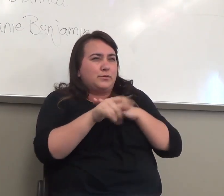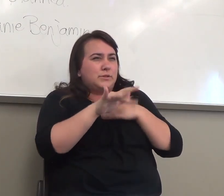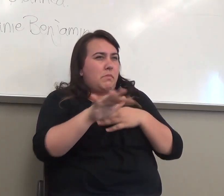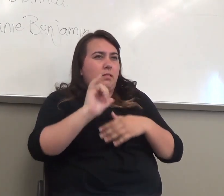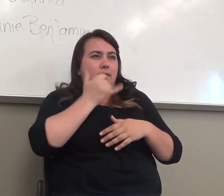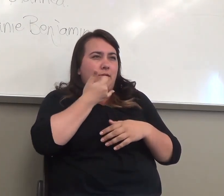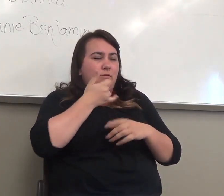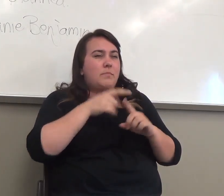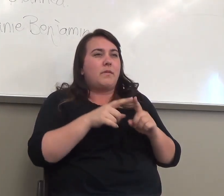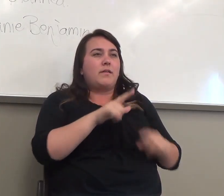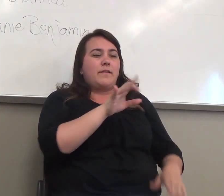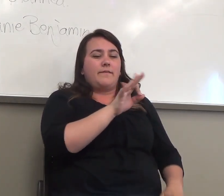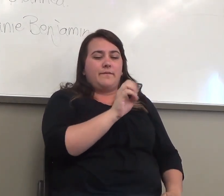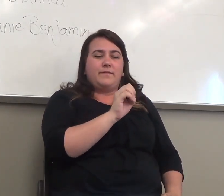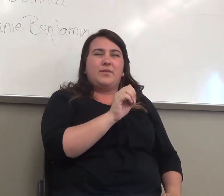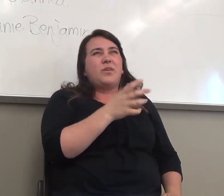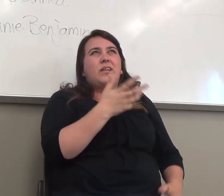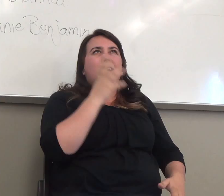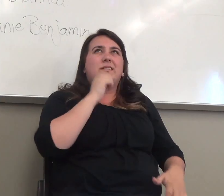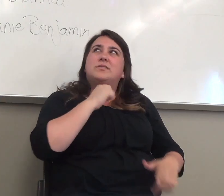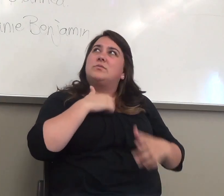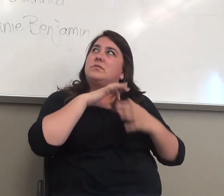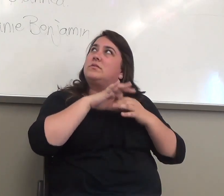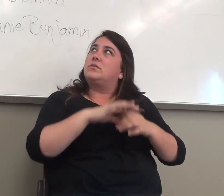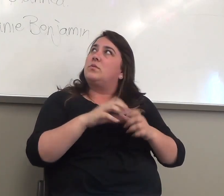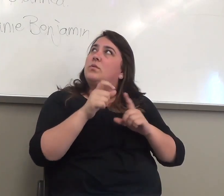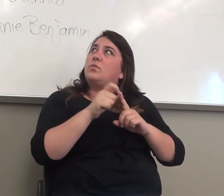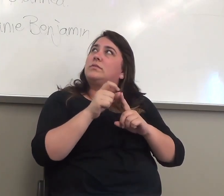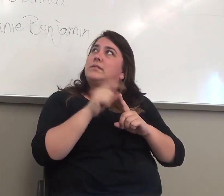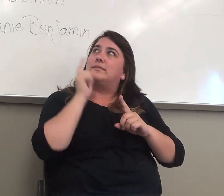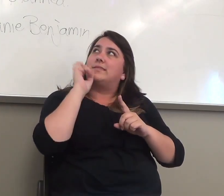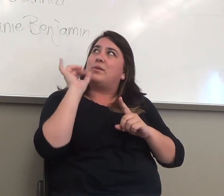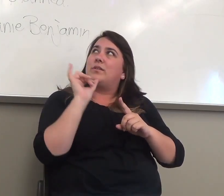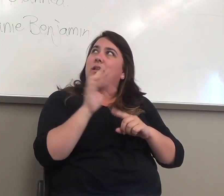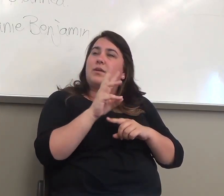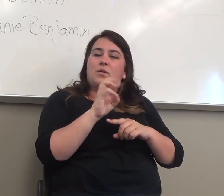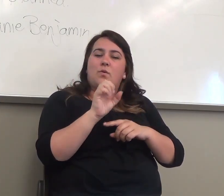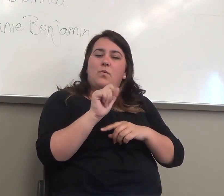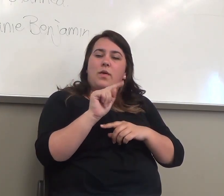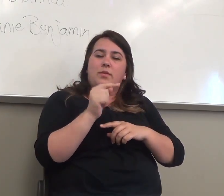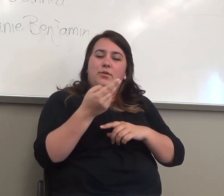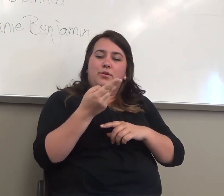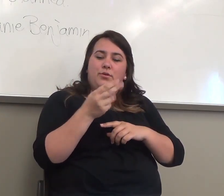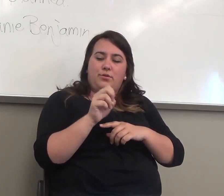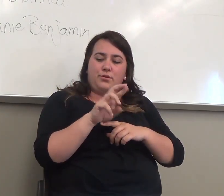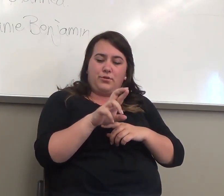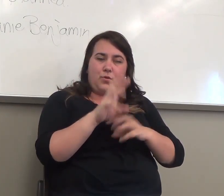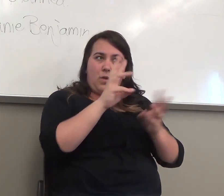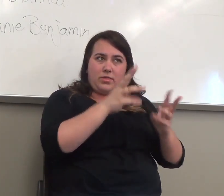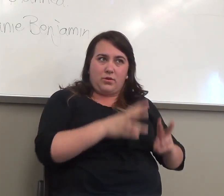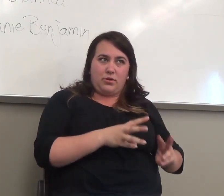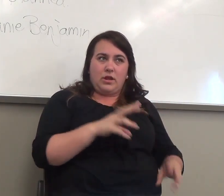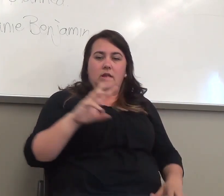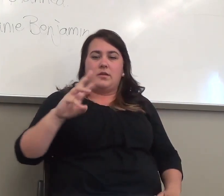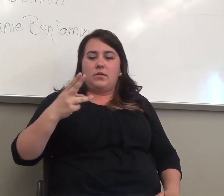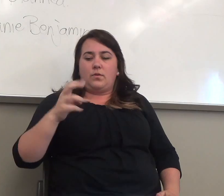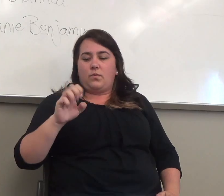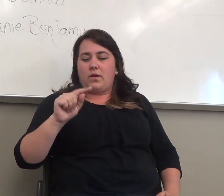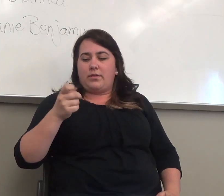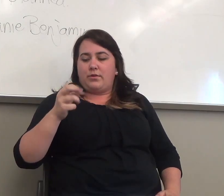that's more like this. I guess that would go with the word alike. Okay. See, these are more usage. I don't have any of